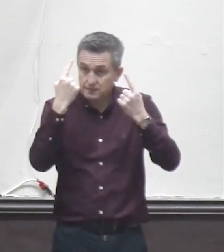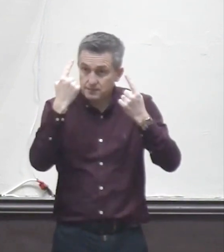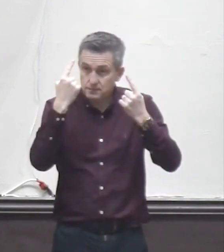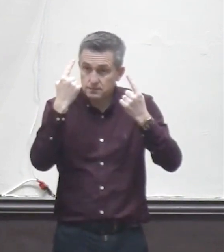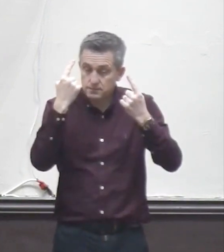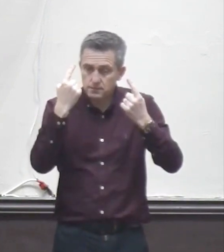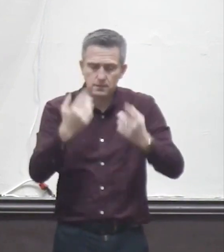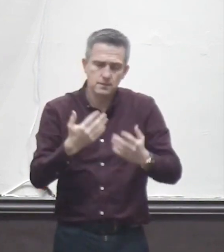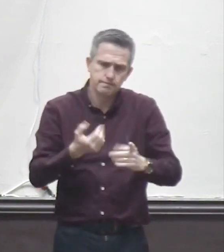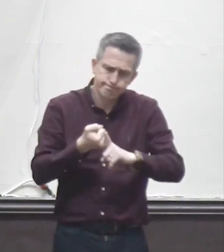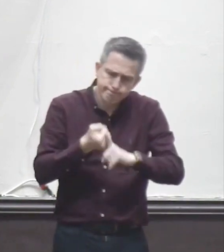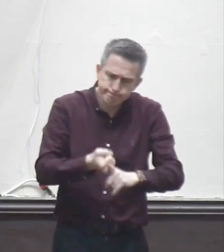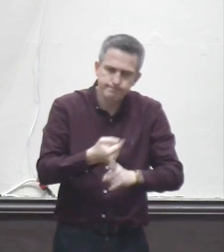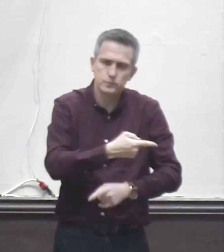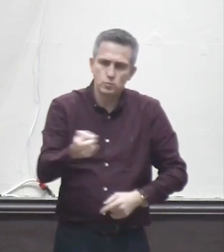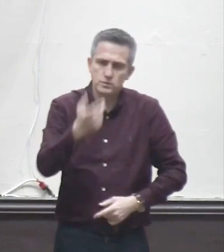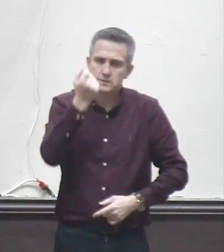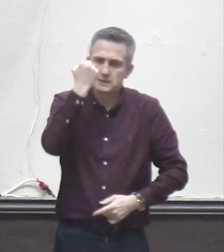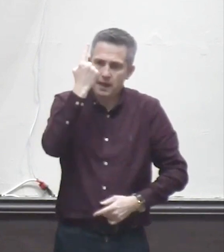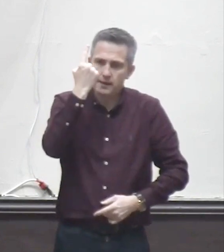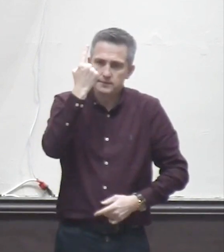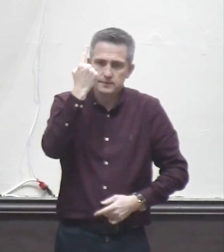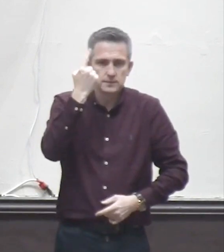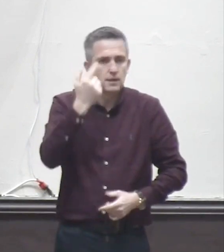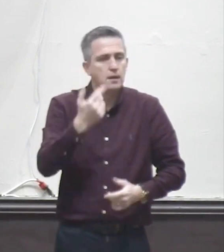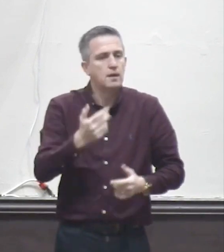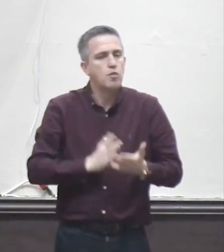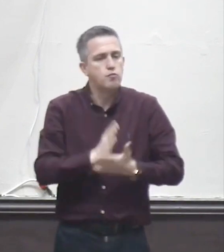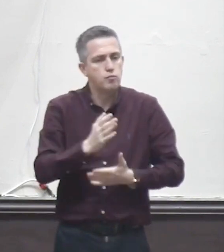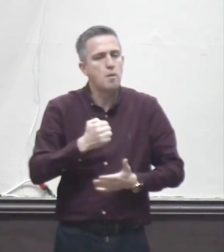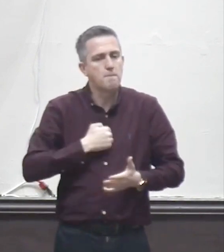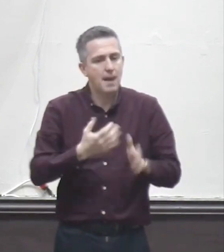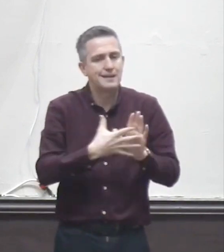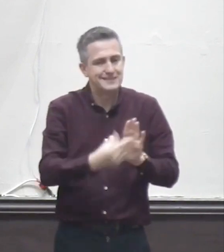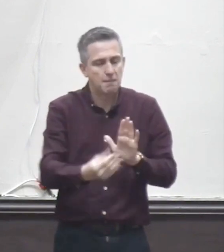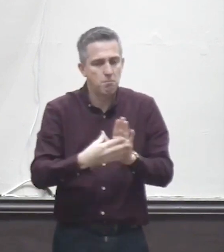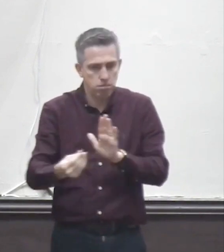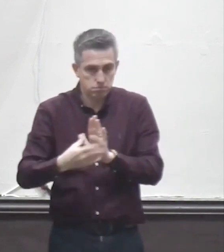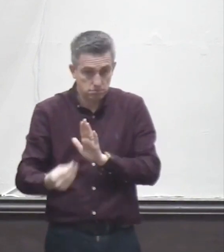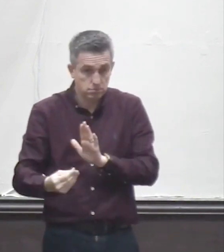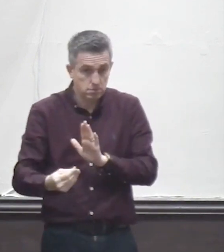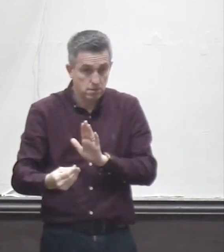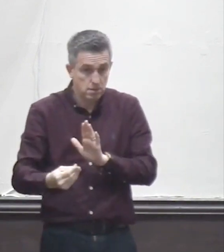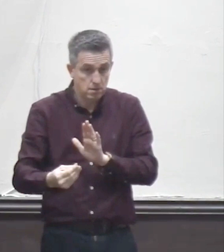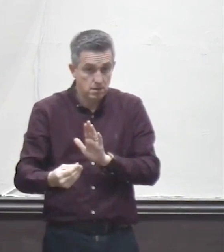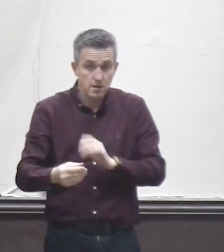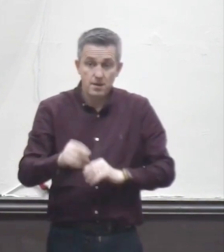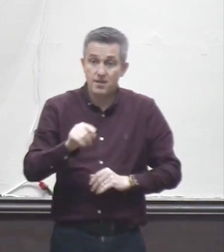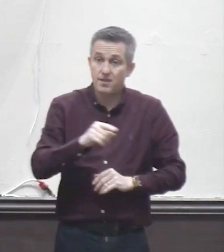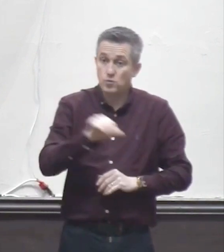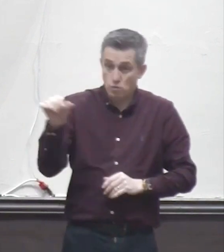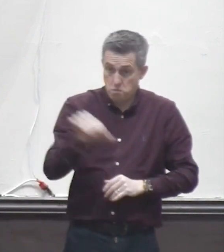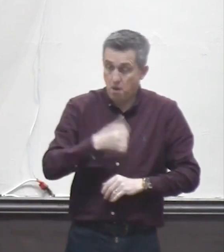to understand with the examples that I will give the how grave and how seriously Allah Azza wa